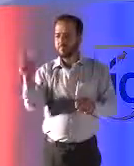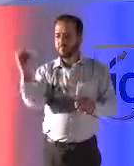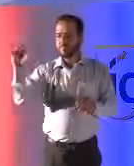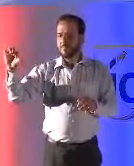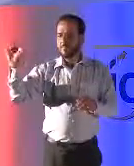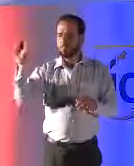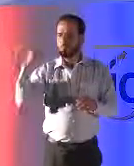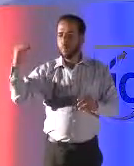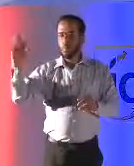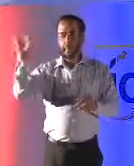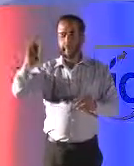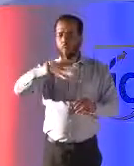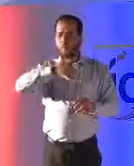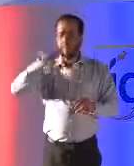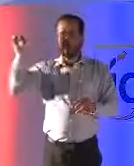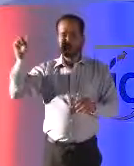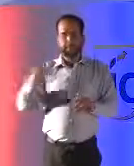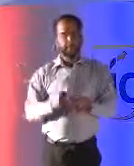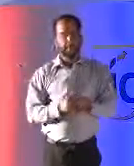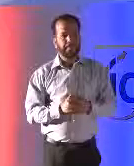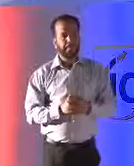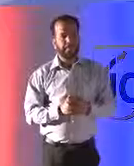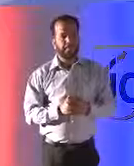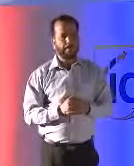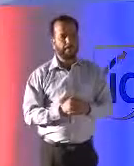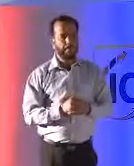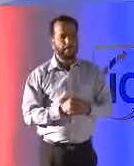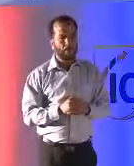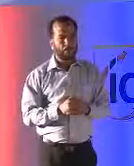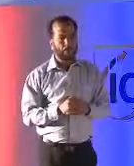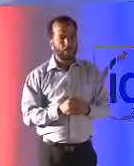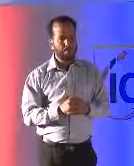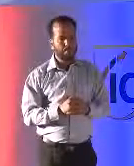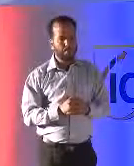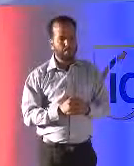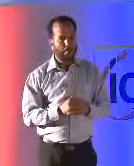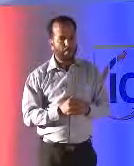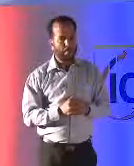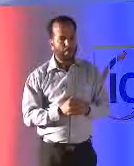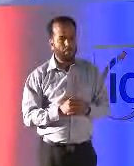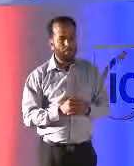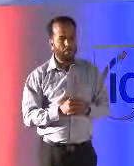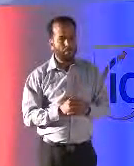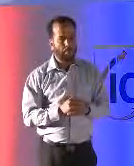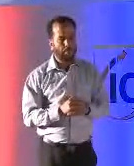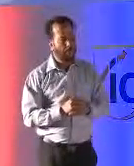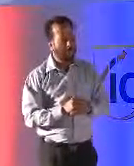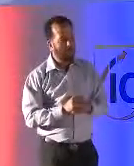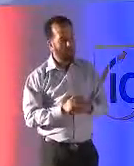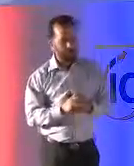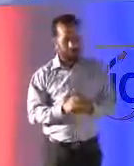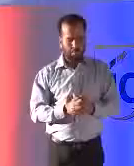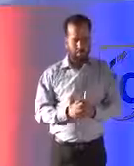Collins, Colorado, attending college, attending university, and guess what he's studying? He's studying computer